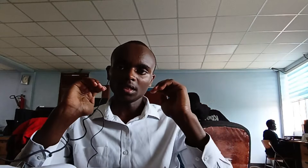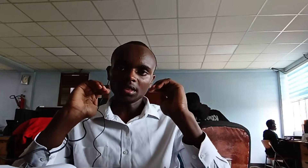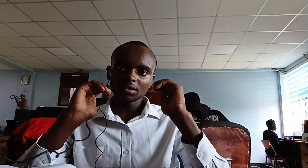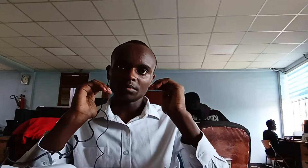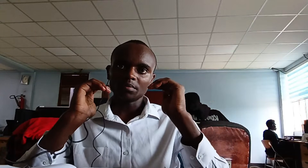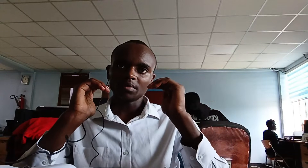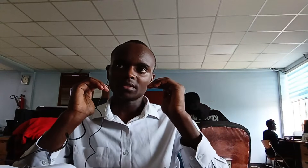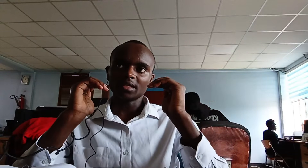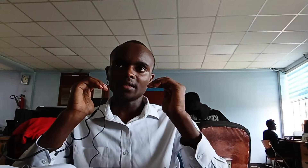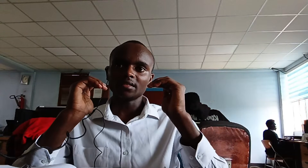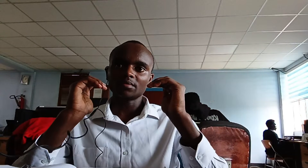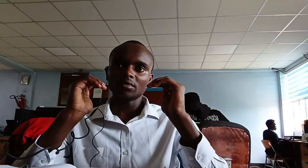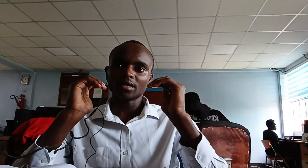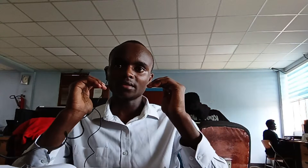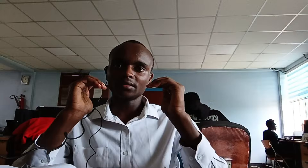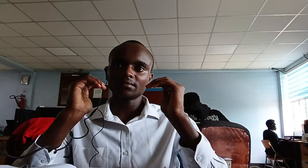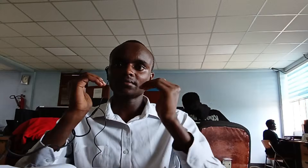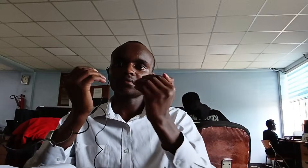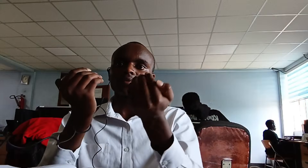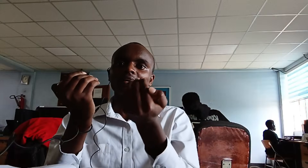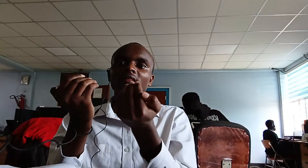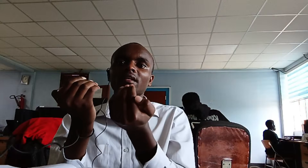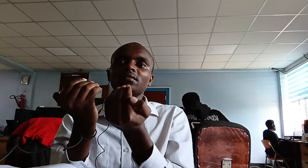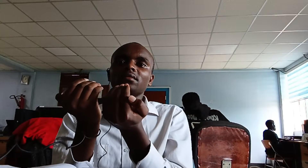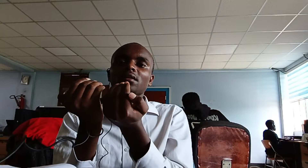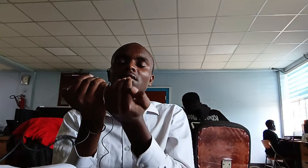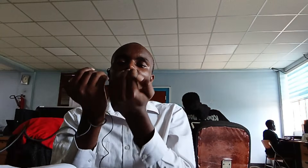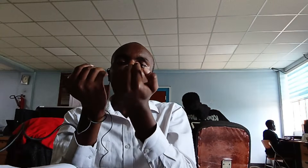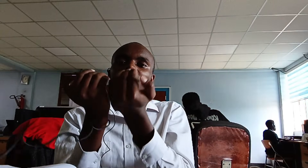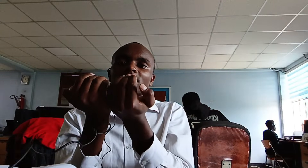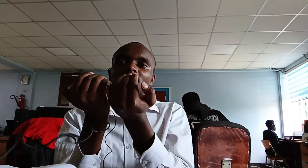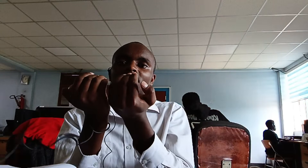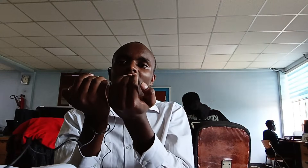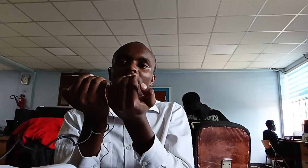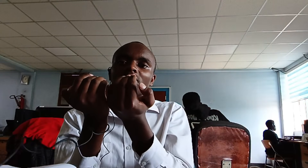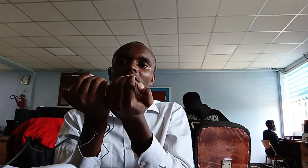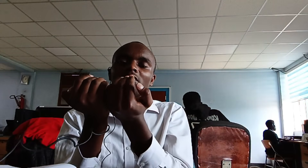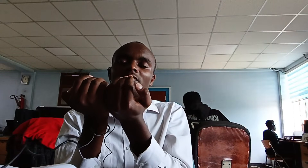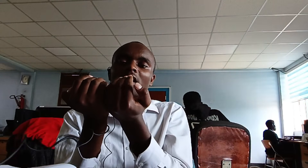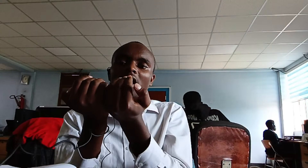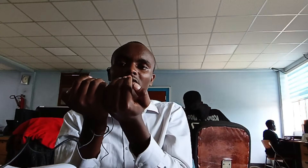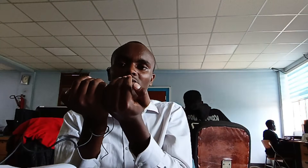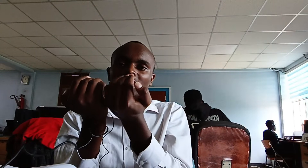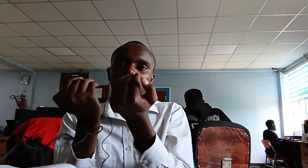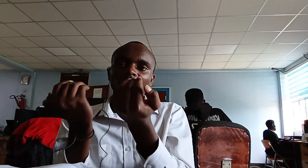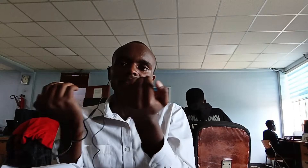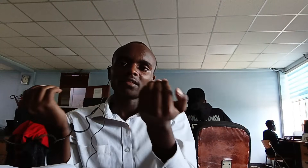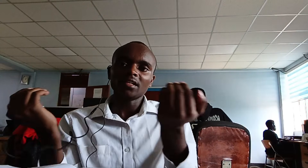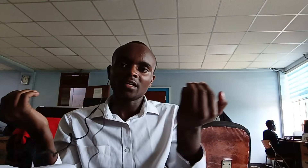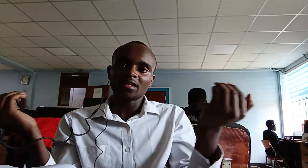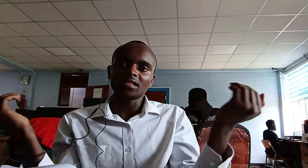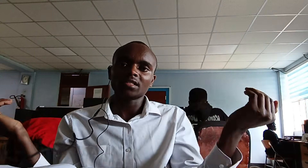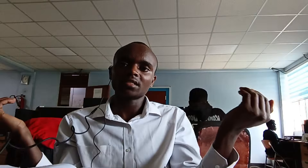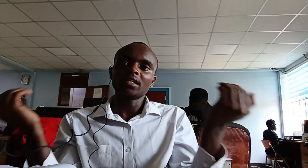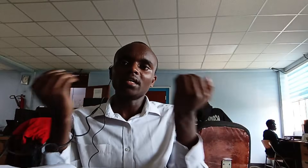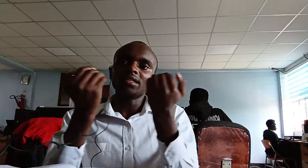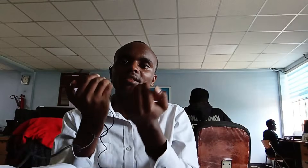should be placed like this, both hands, and then from the center you move outwards like this.